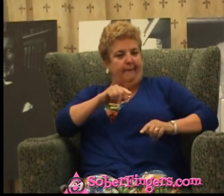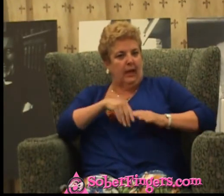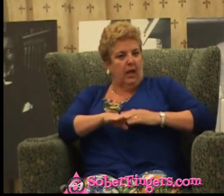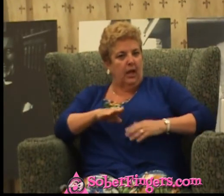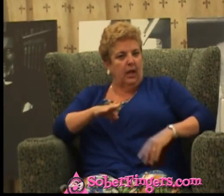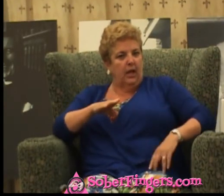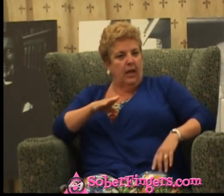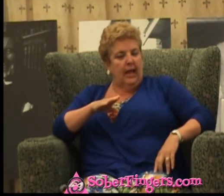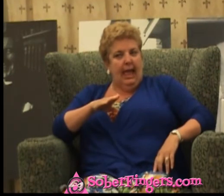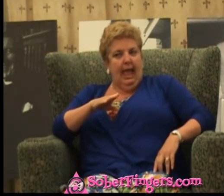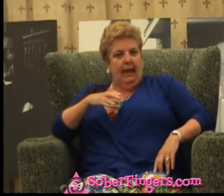and